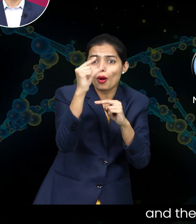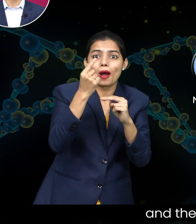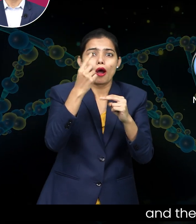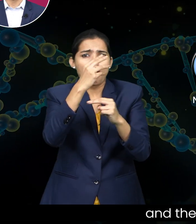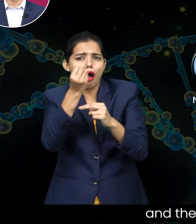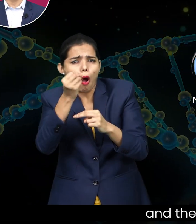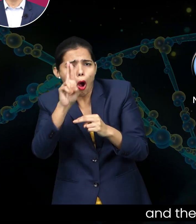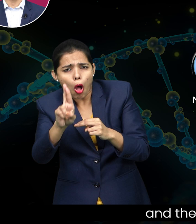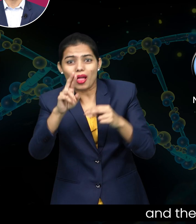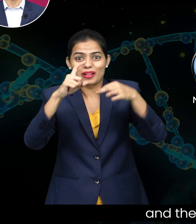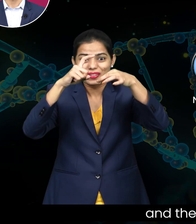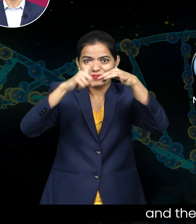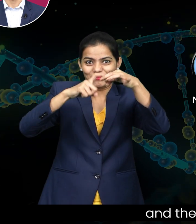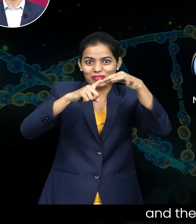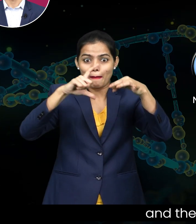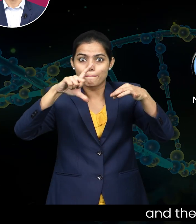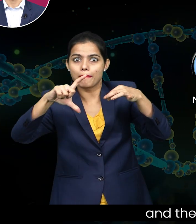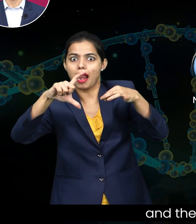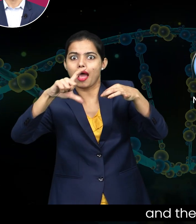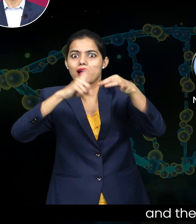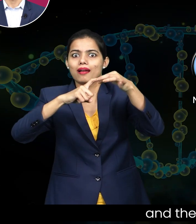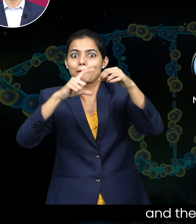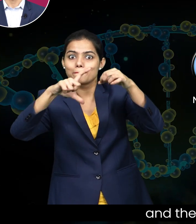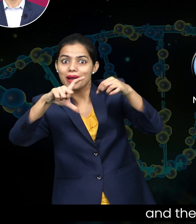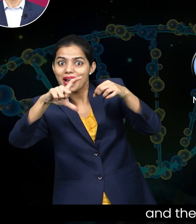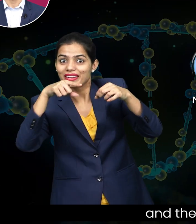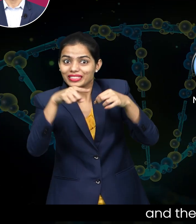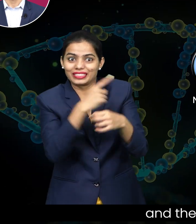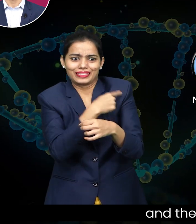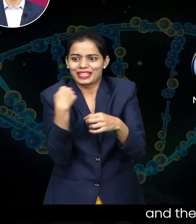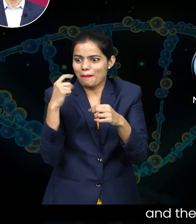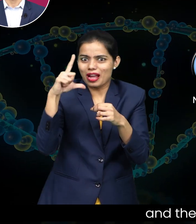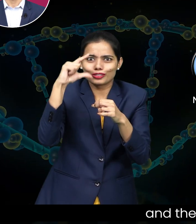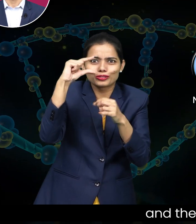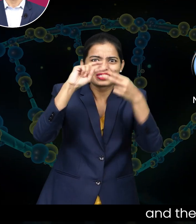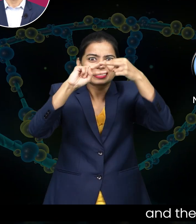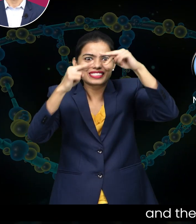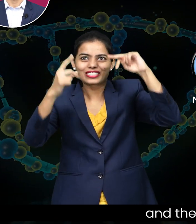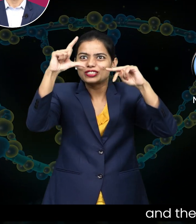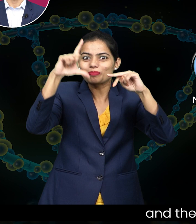Q arm or long arm.